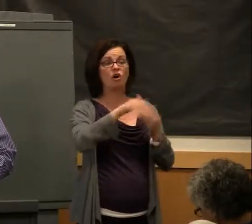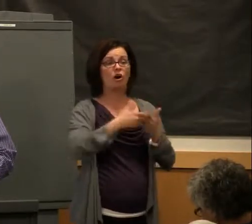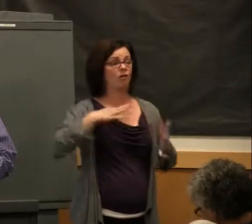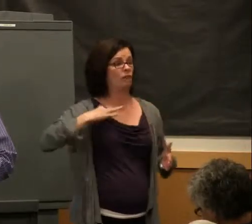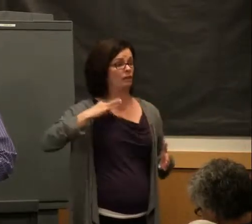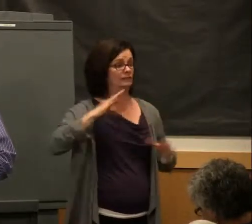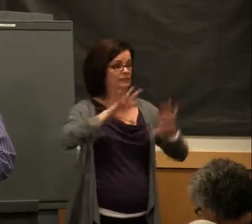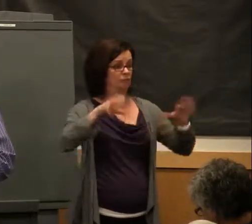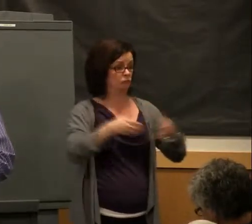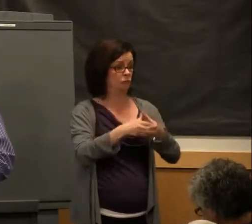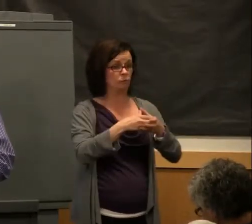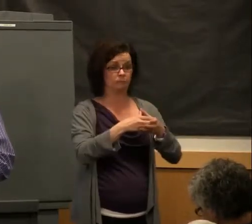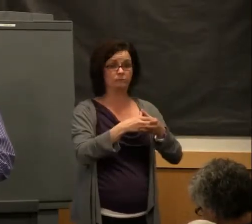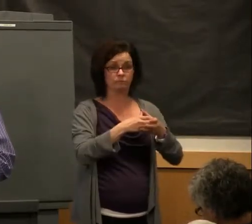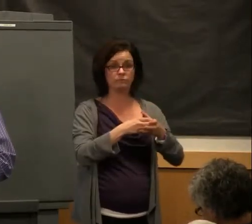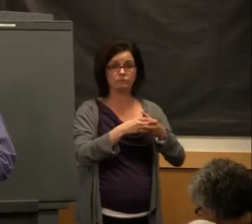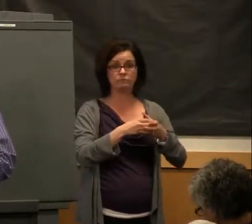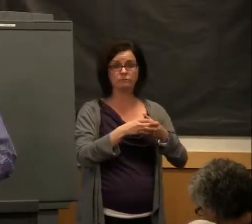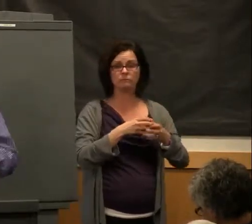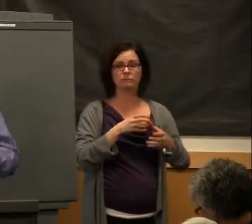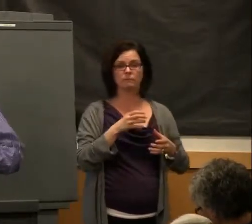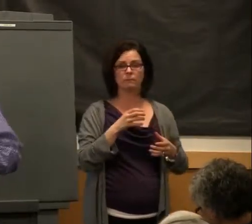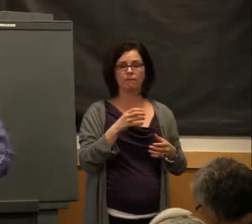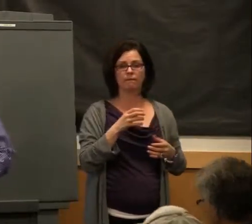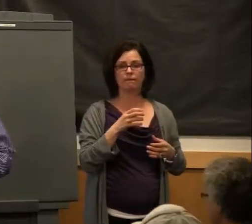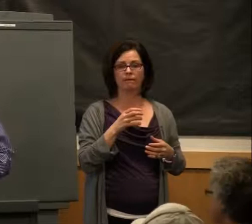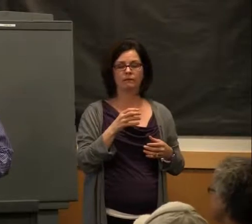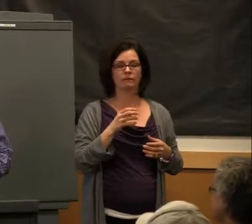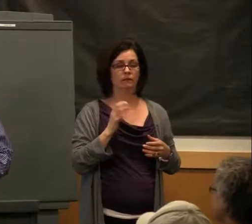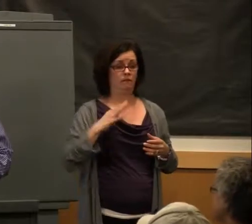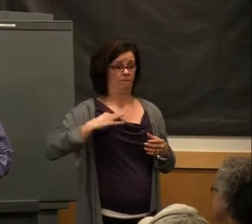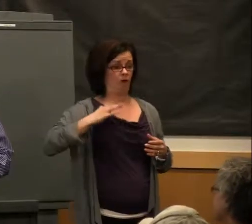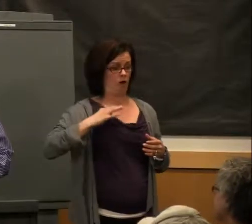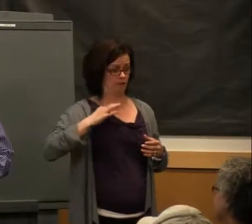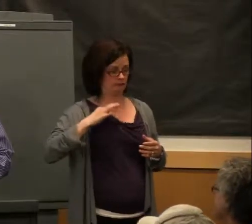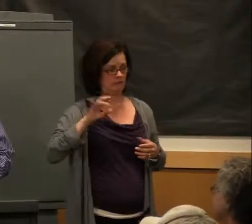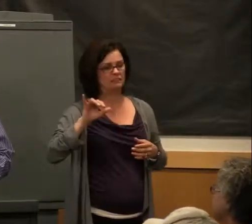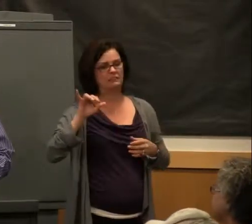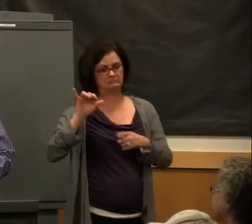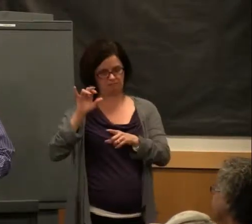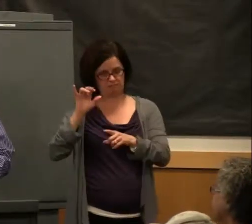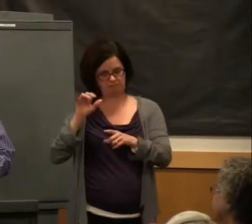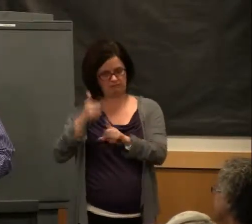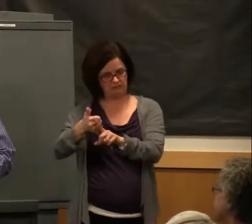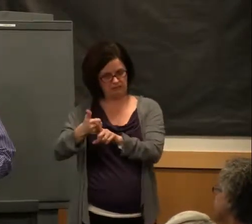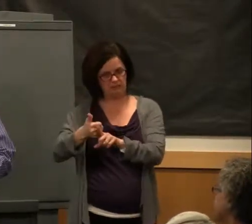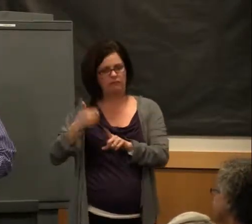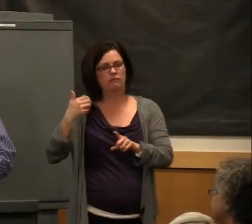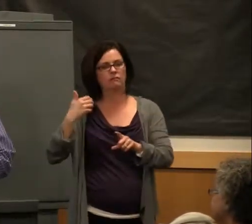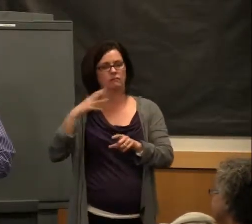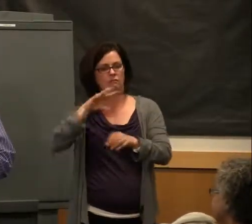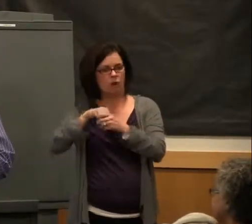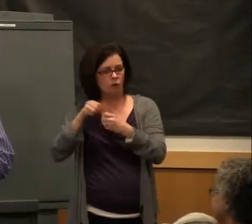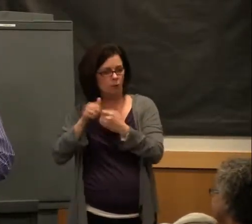group that are volunteers who have been in business or